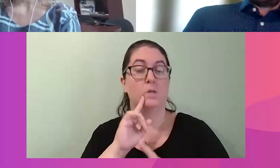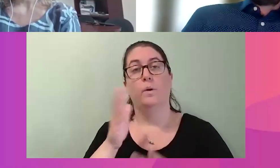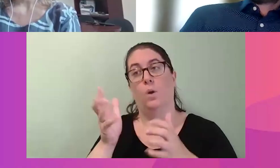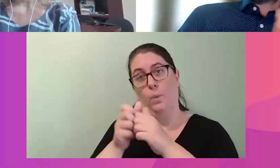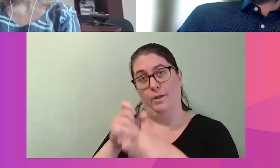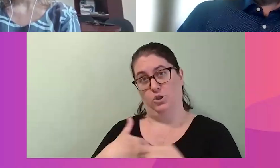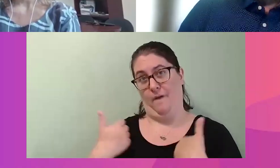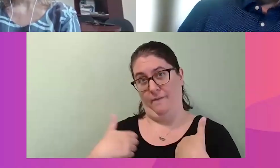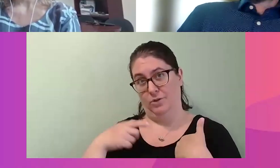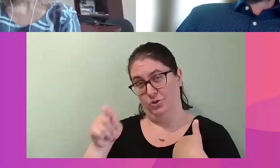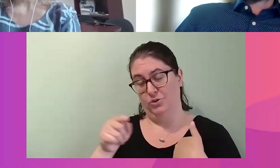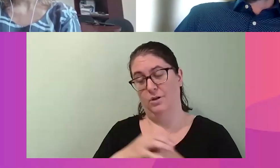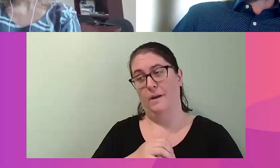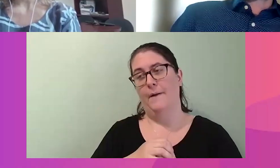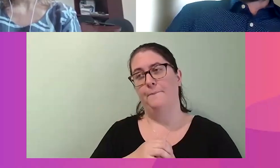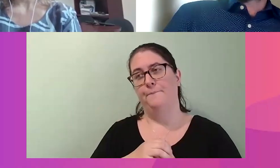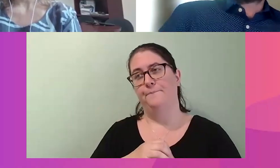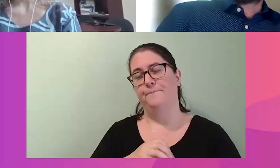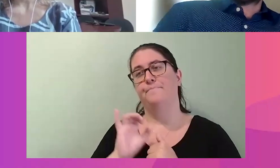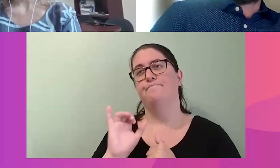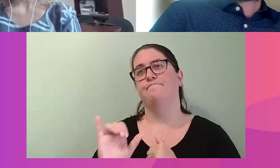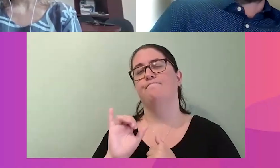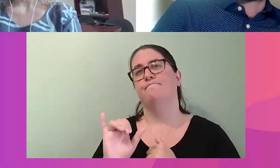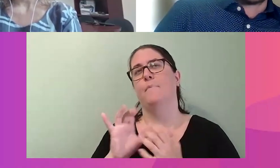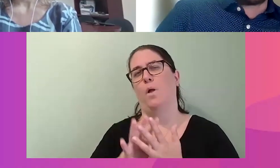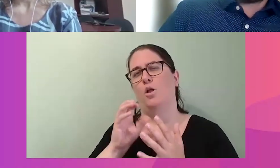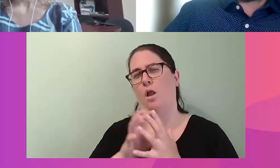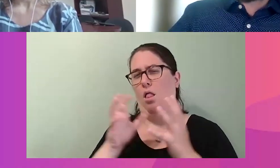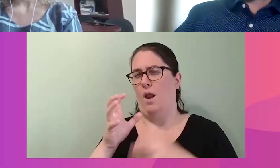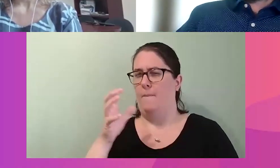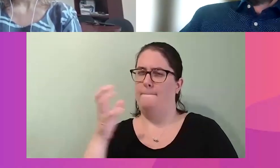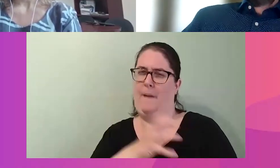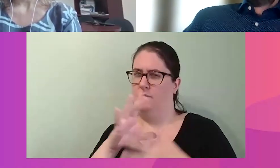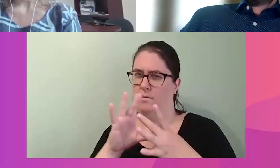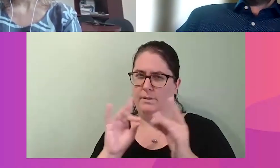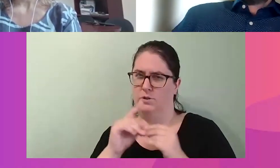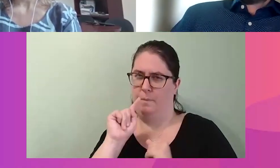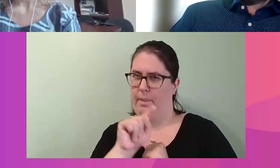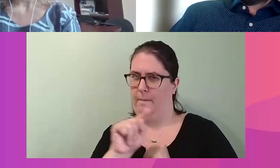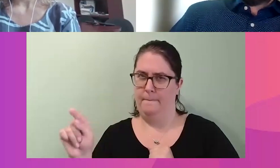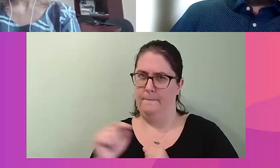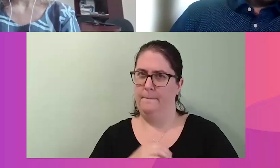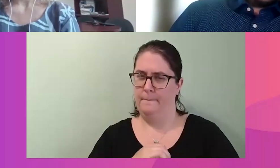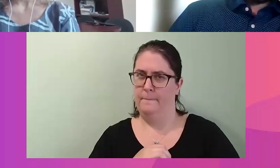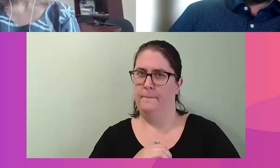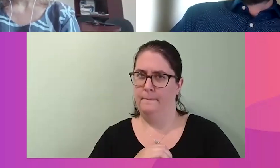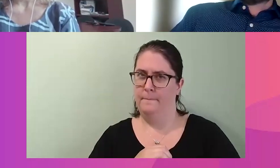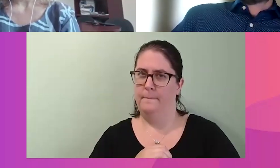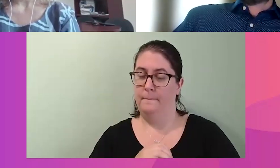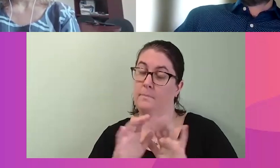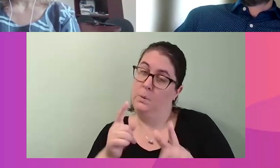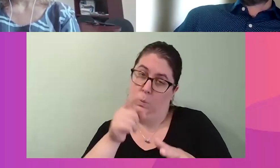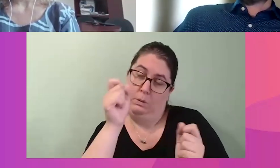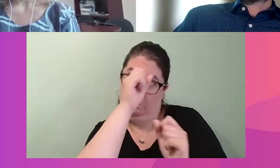survivors, we learned some very powerful kind of messages from them that, as you can